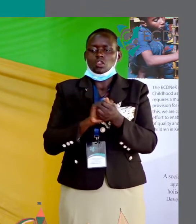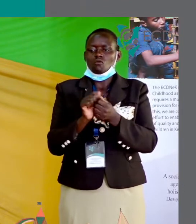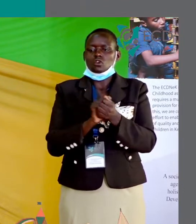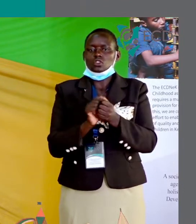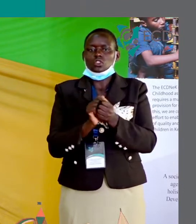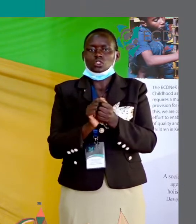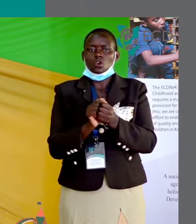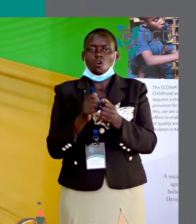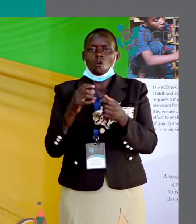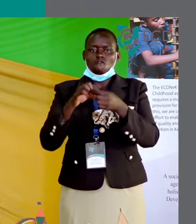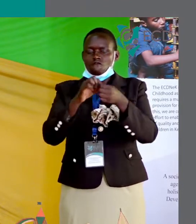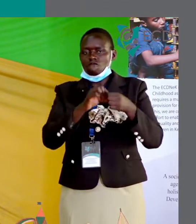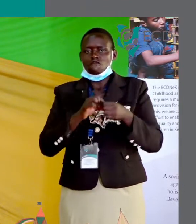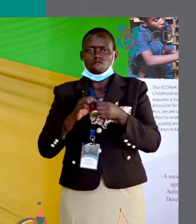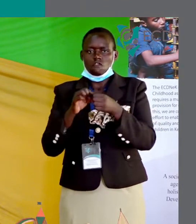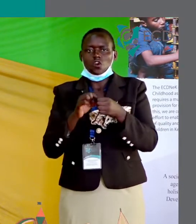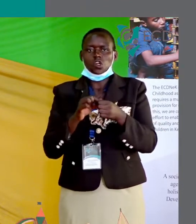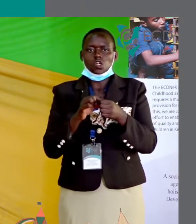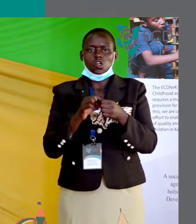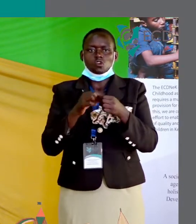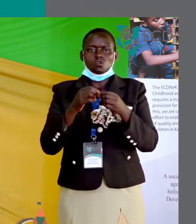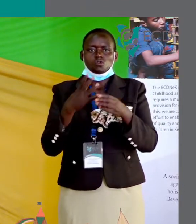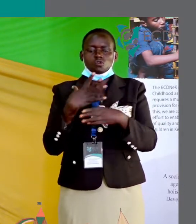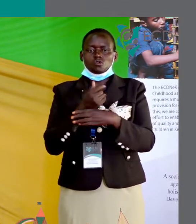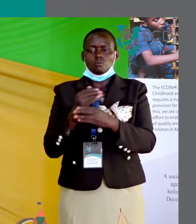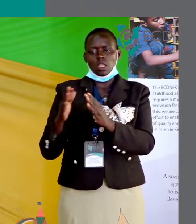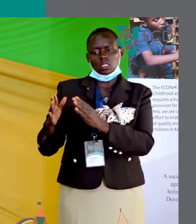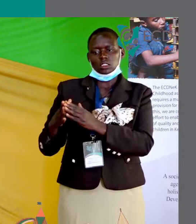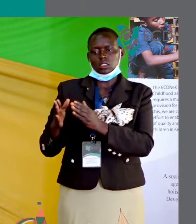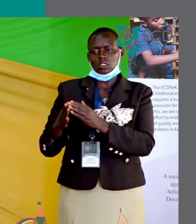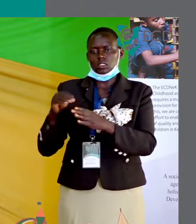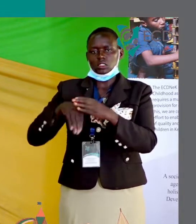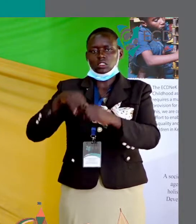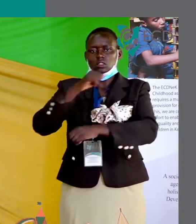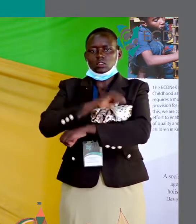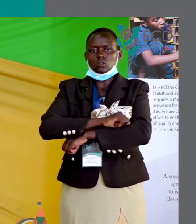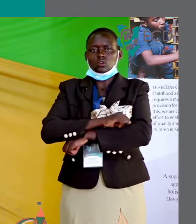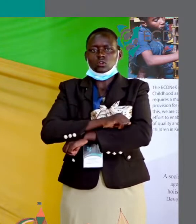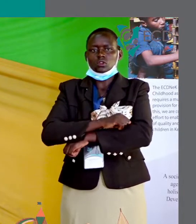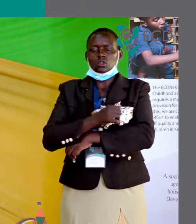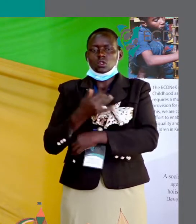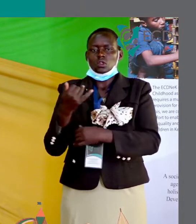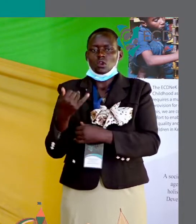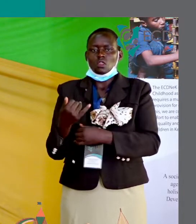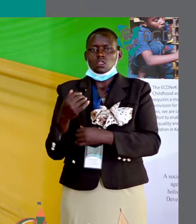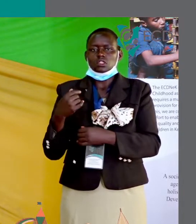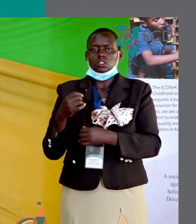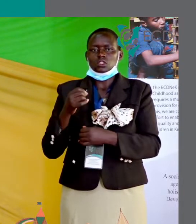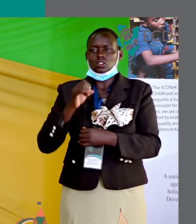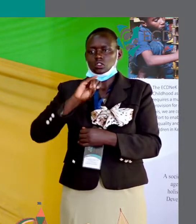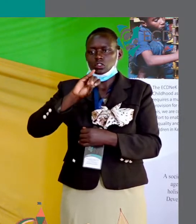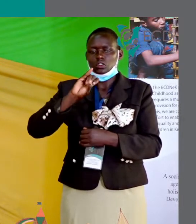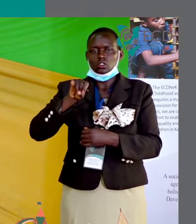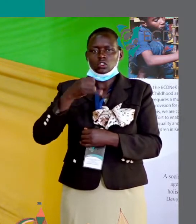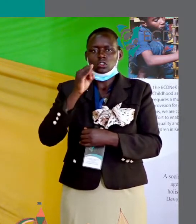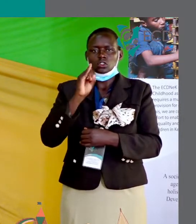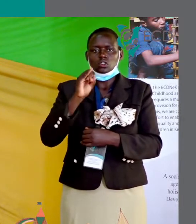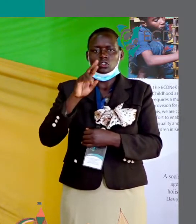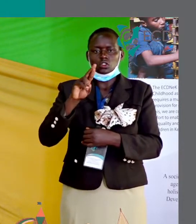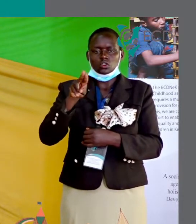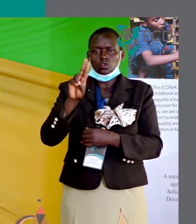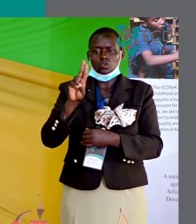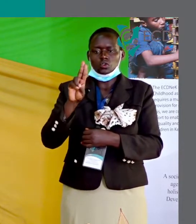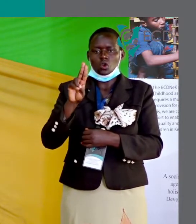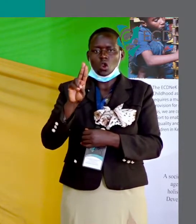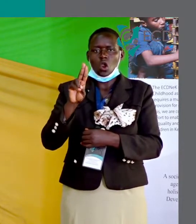to improve our ablution blocks in schools. So this is New Njiru. A toilet block was done. We